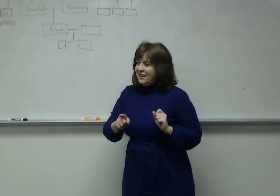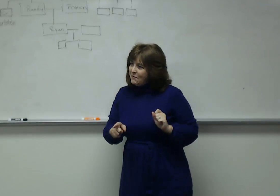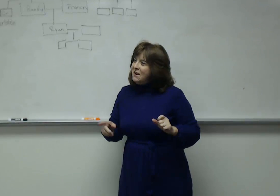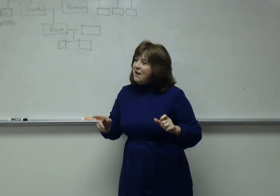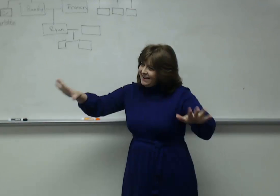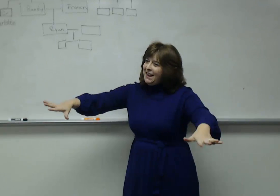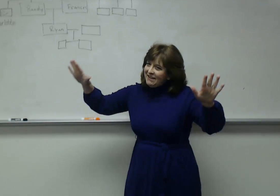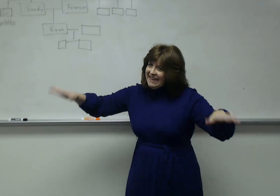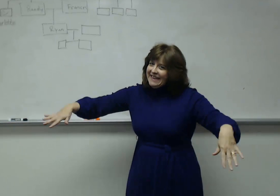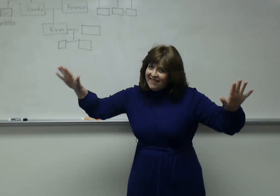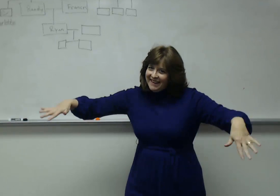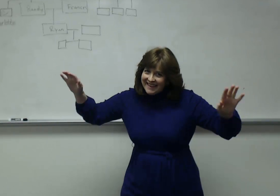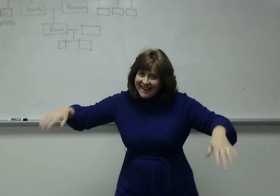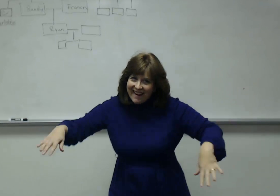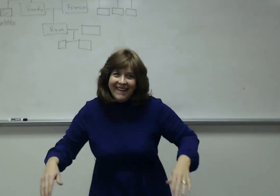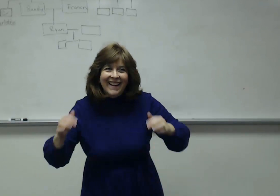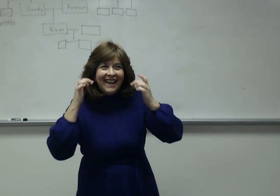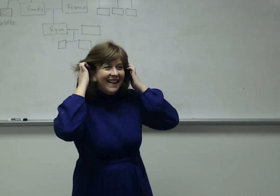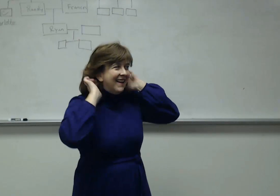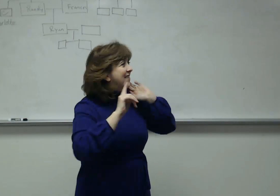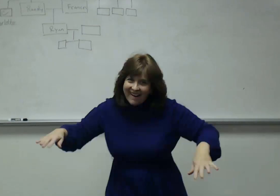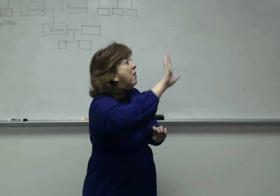Yeah, I'm getting there.